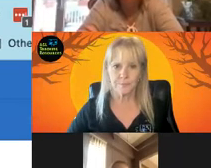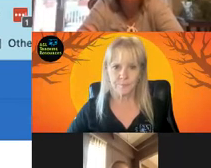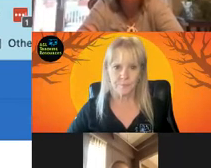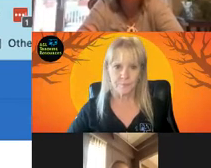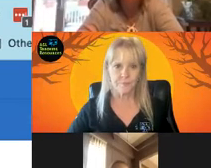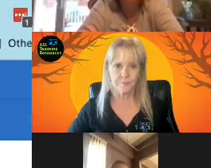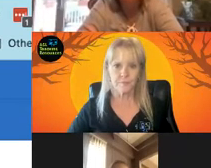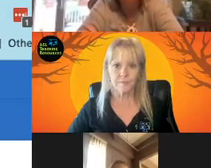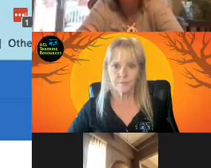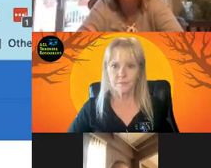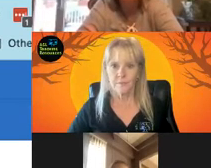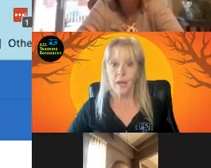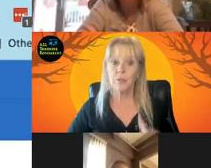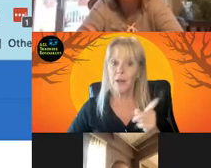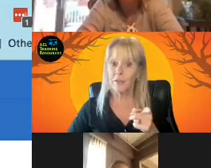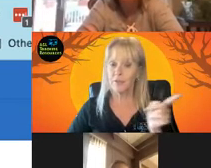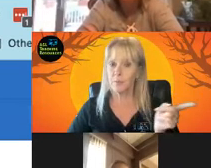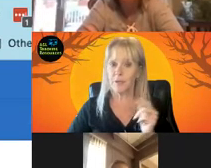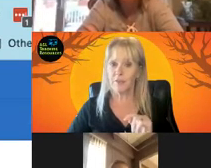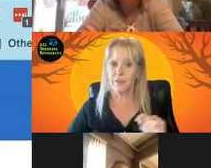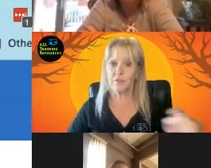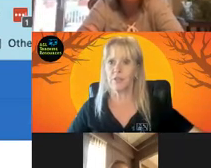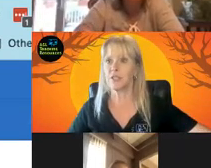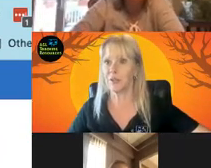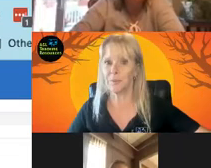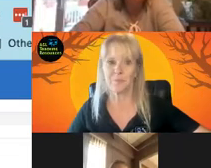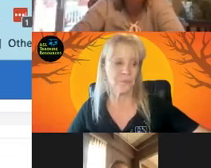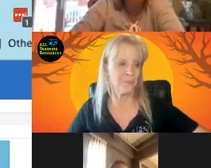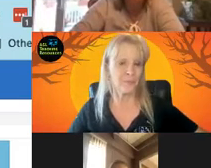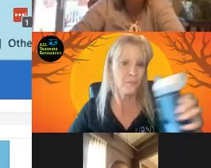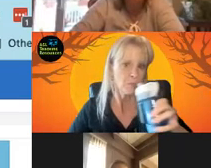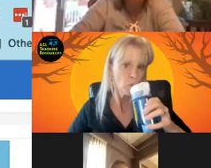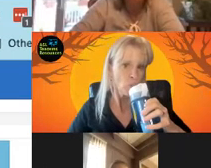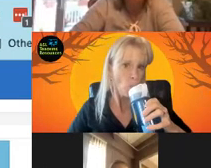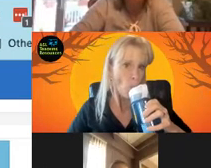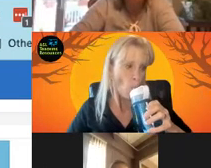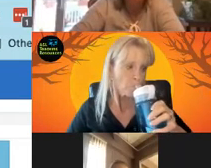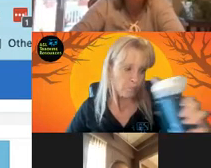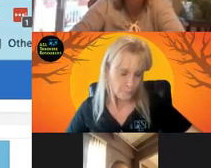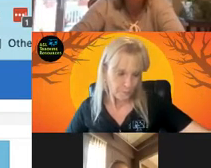2. And we do have a free one over here for you too.